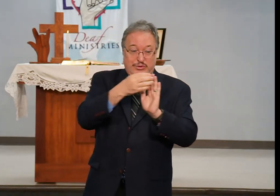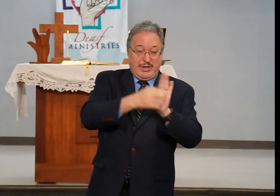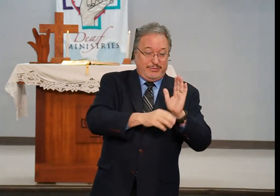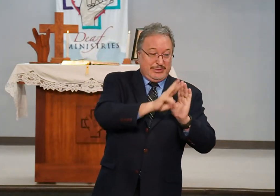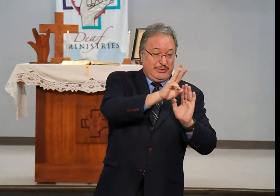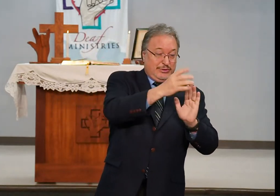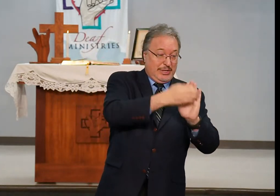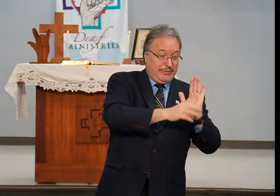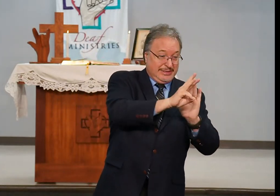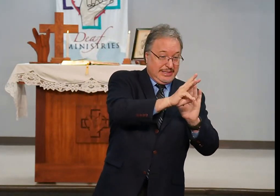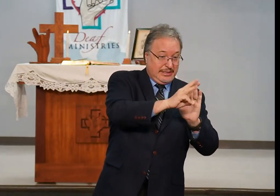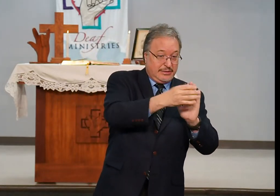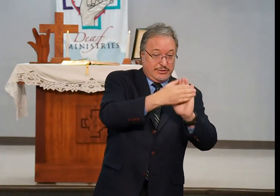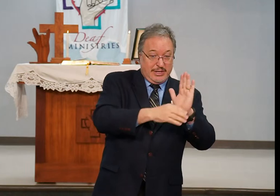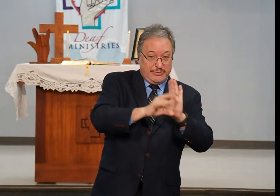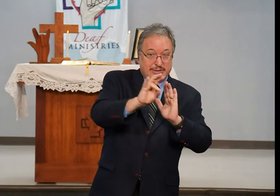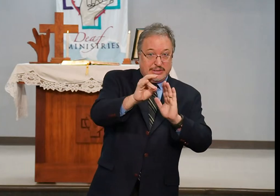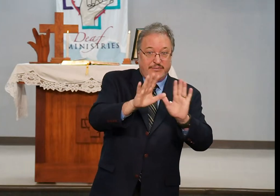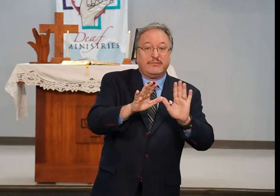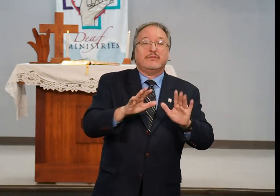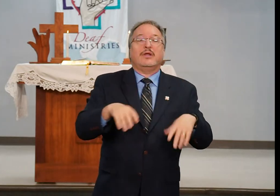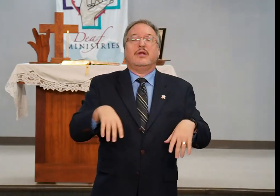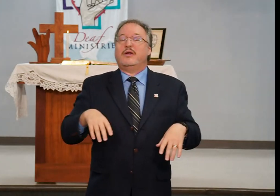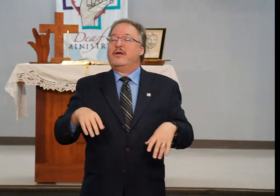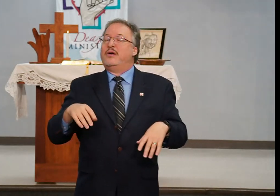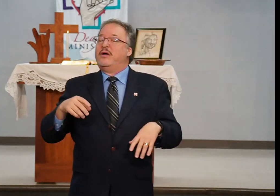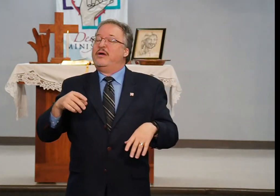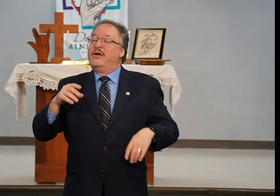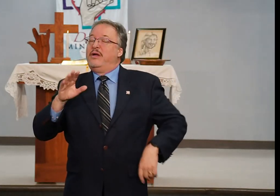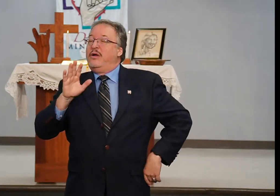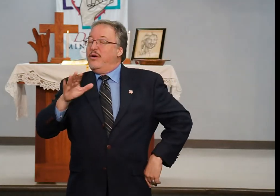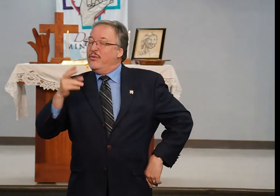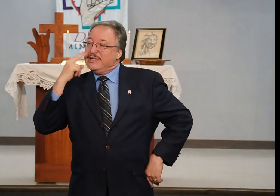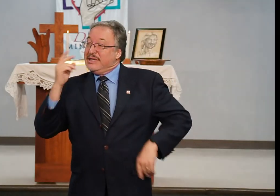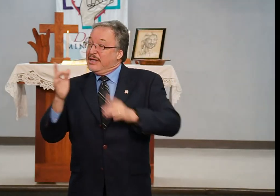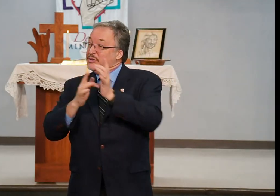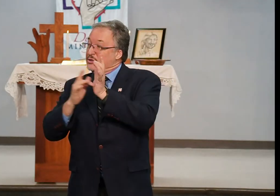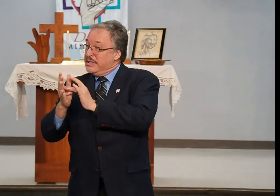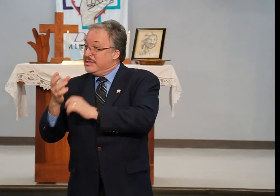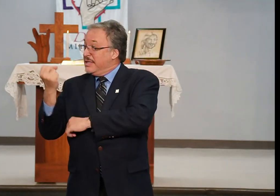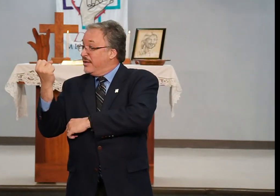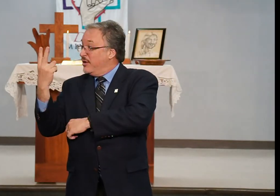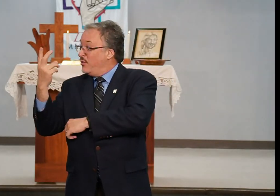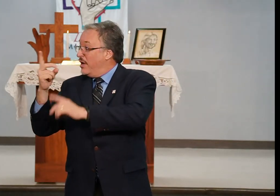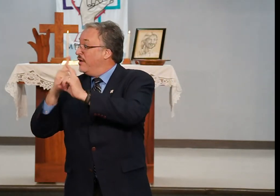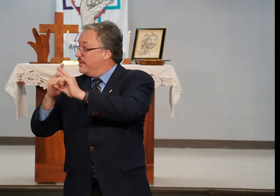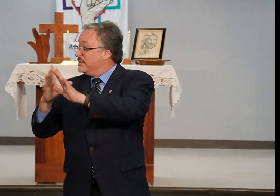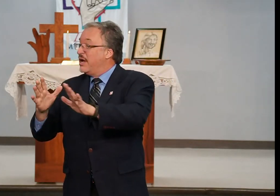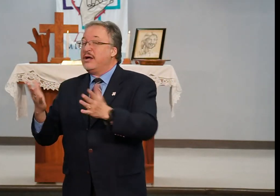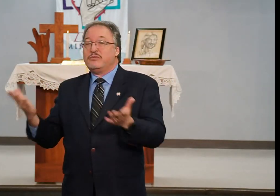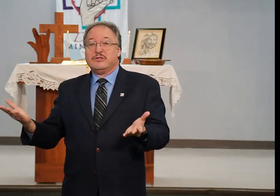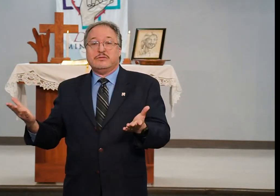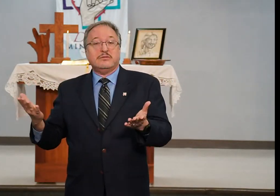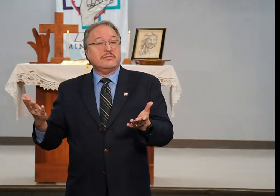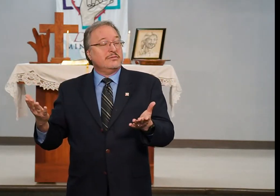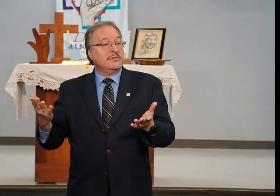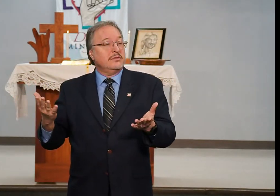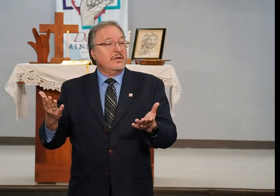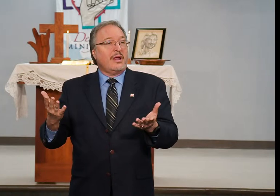happening, because there's chapter 6, chapter 7, that many things happened. Remember that Jesus